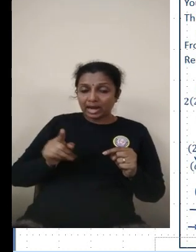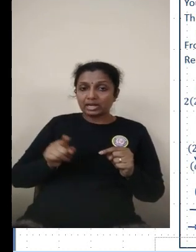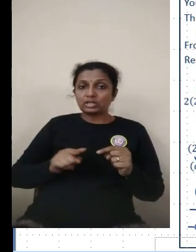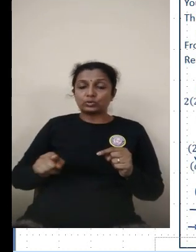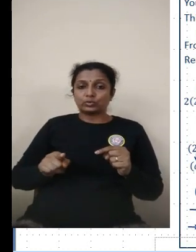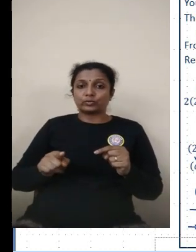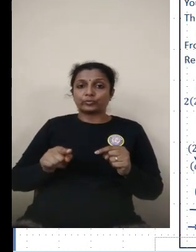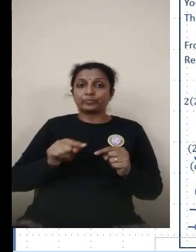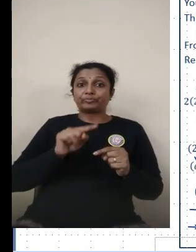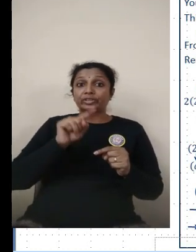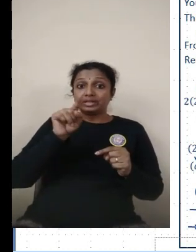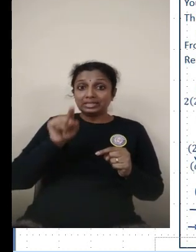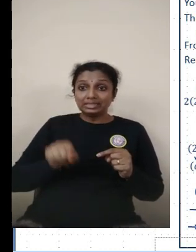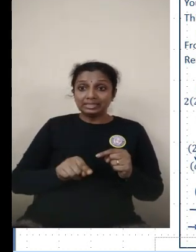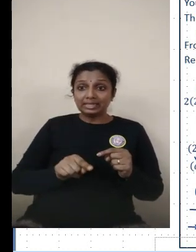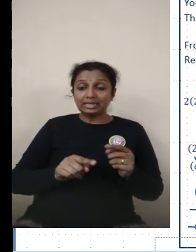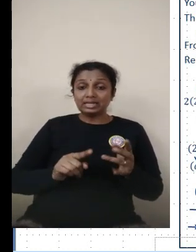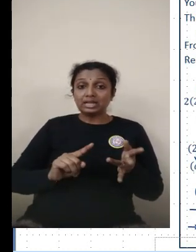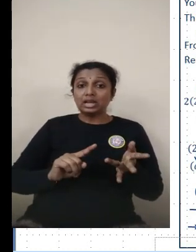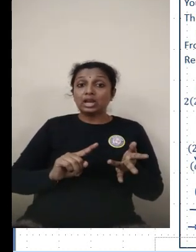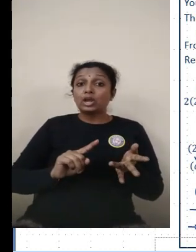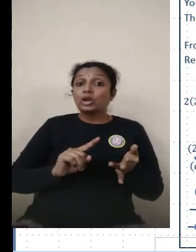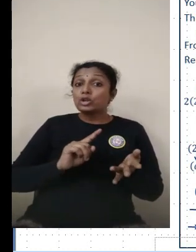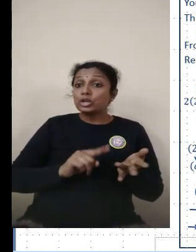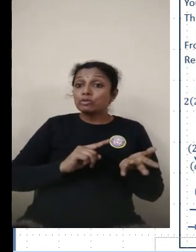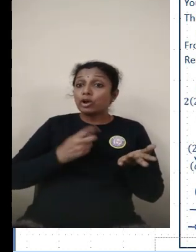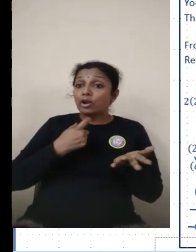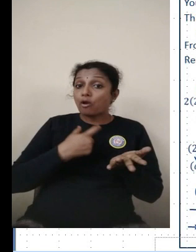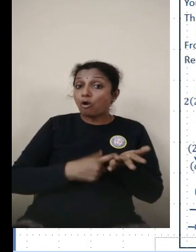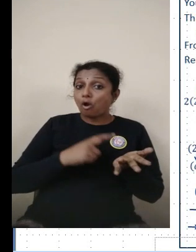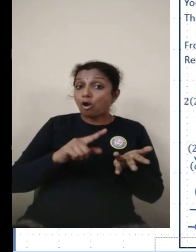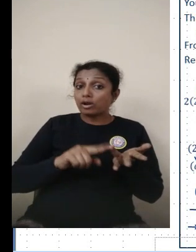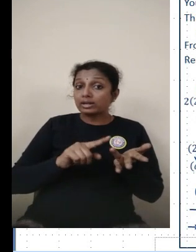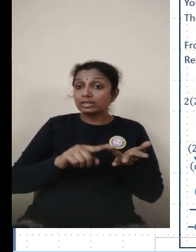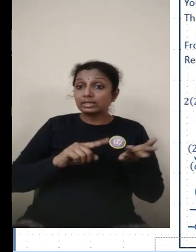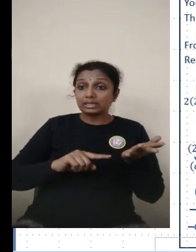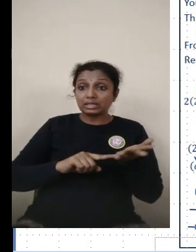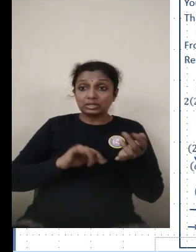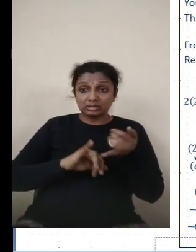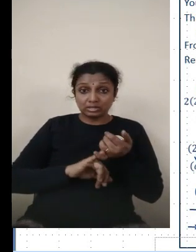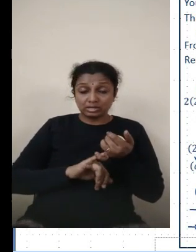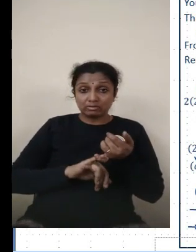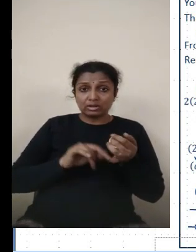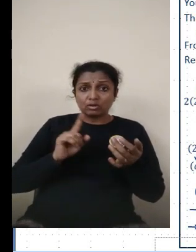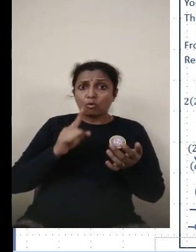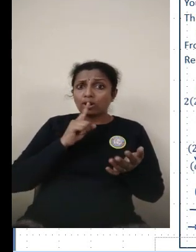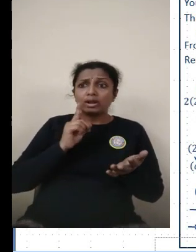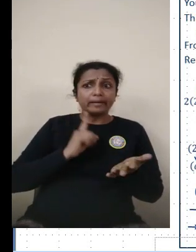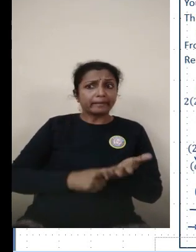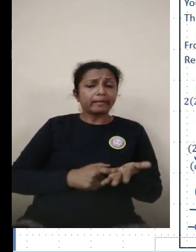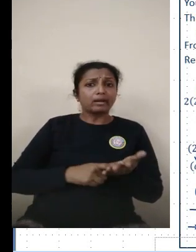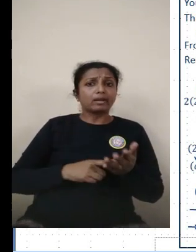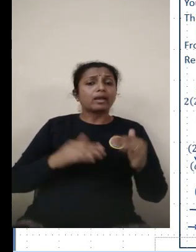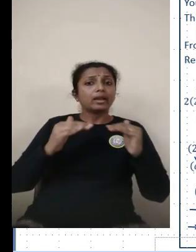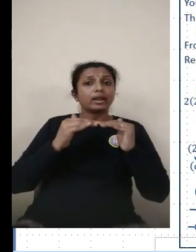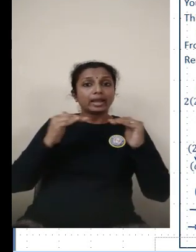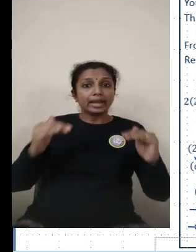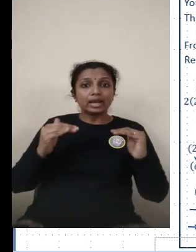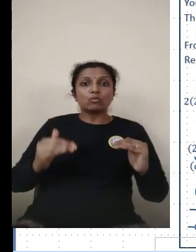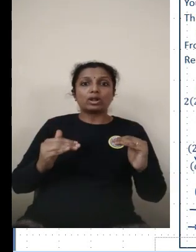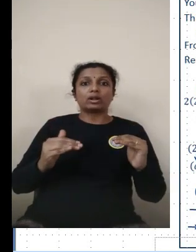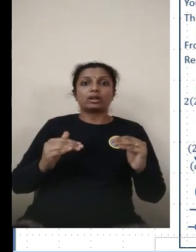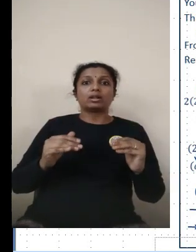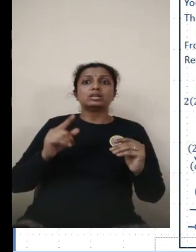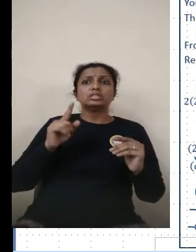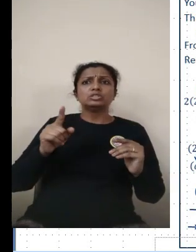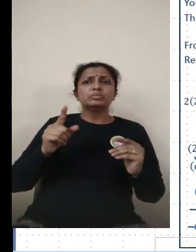to minus root 3 by 2. So, the nature of the roots, they are real and